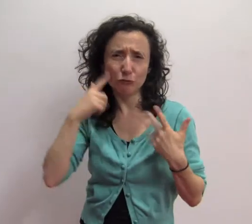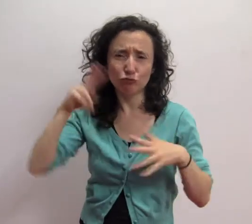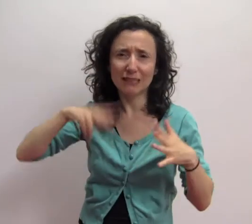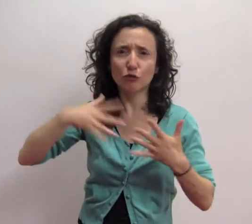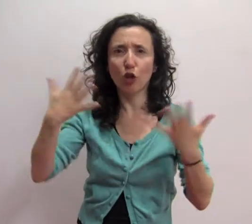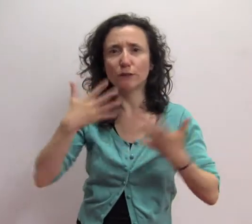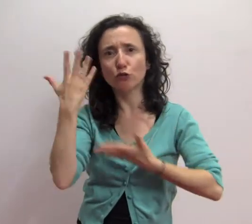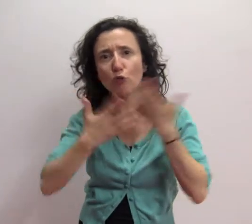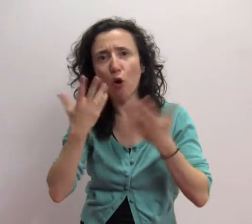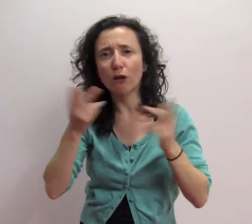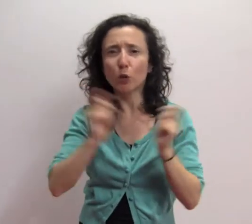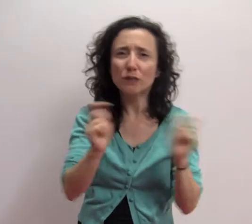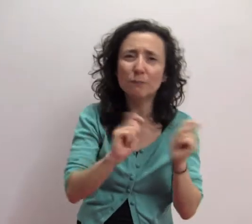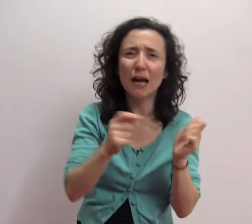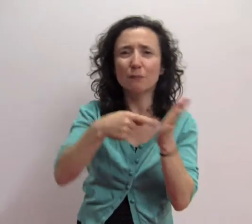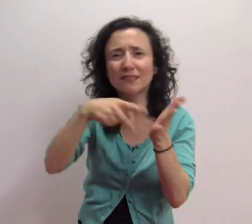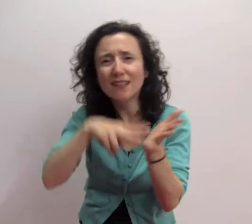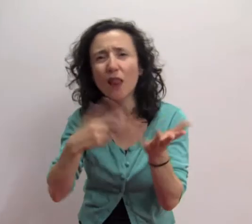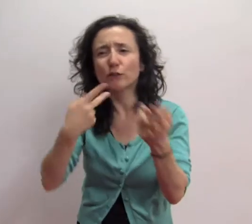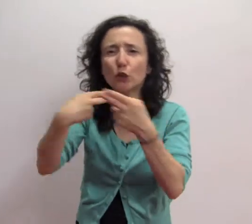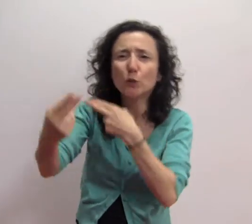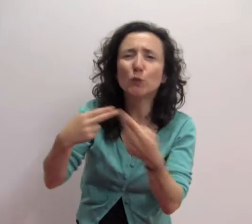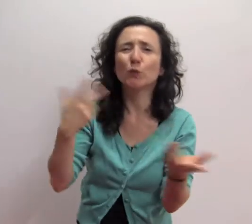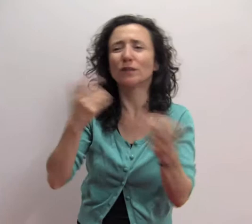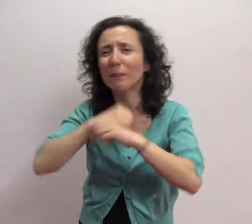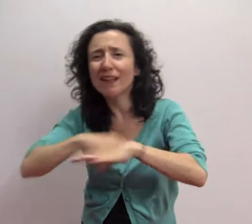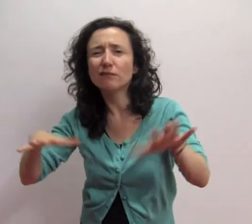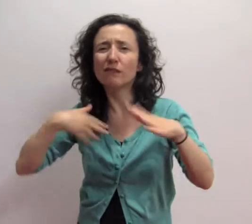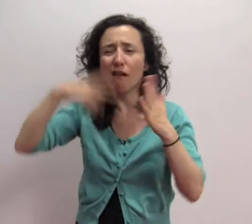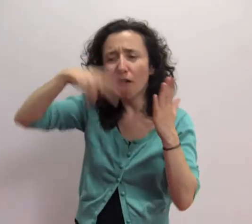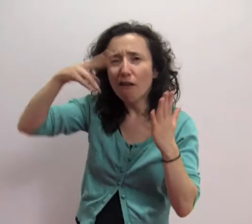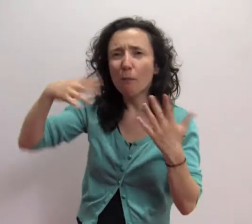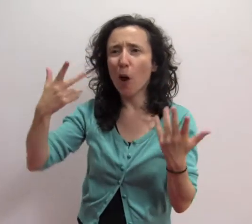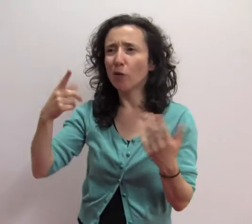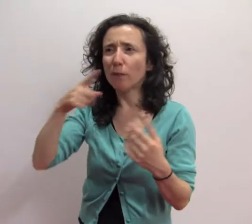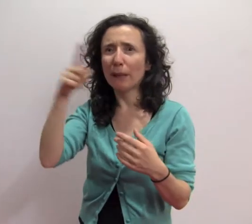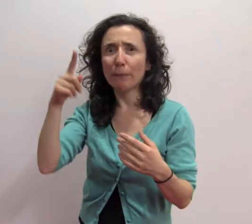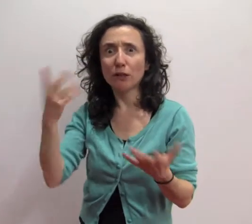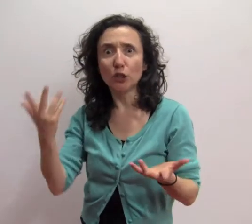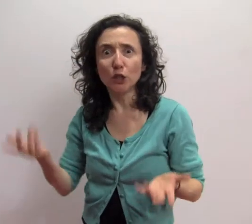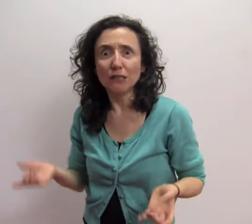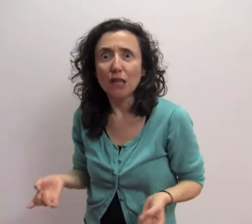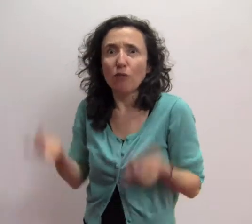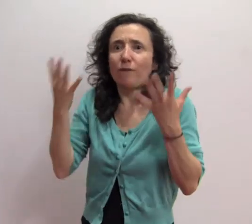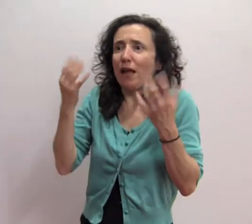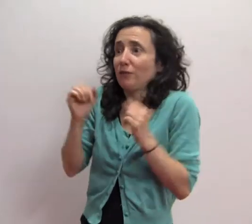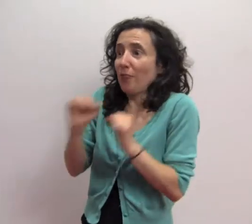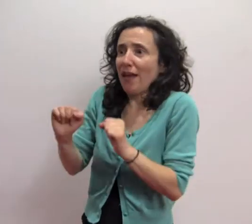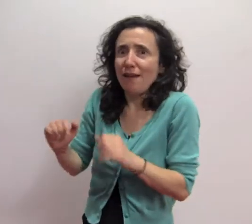been fascinated reading about immigrants, news and television stories all about people immigrating to